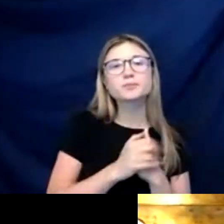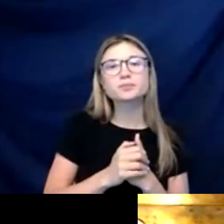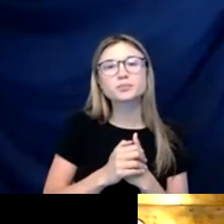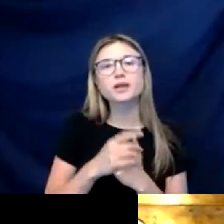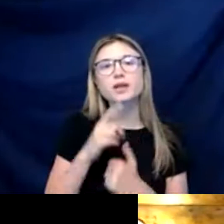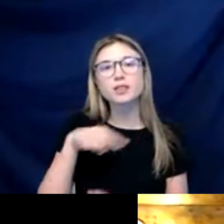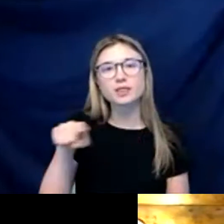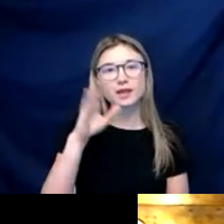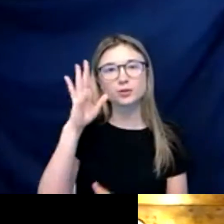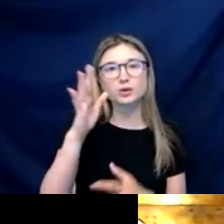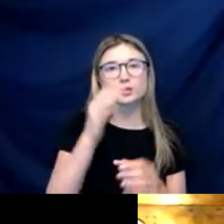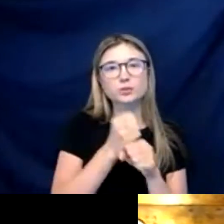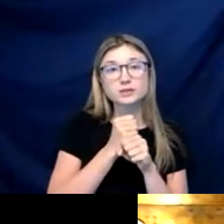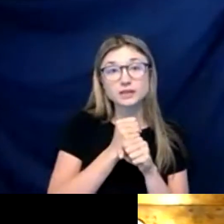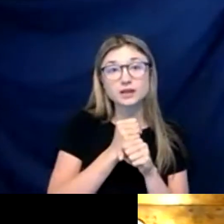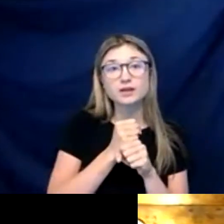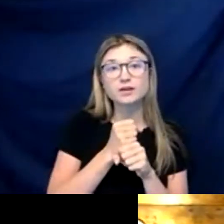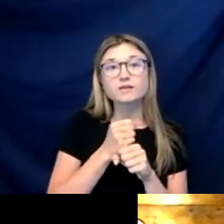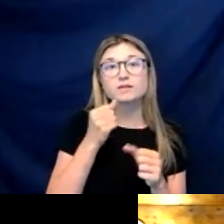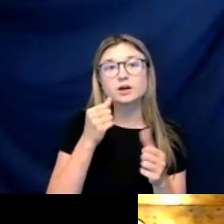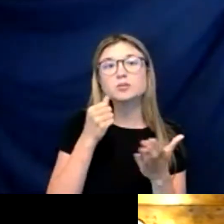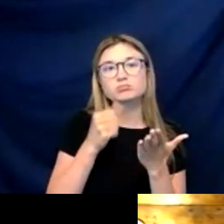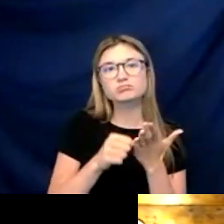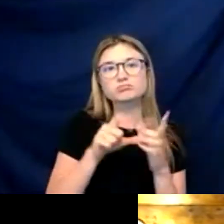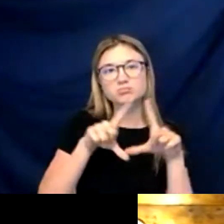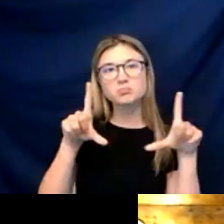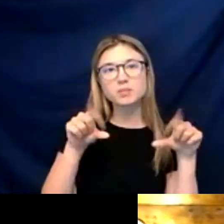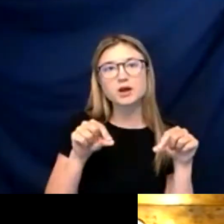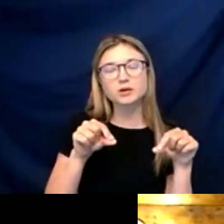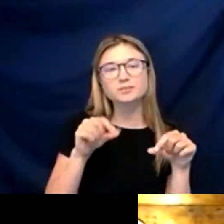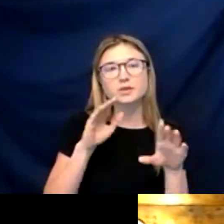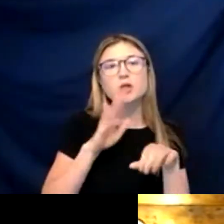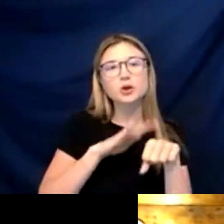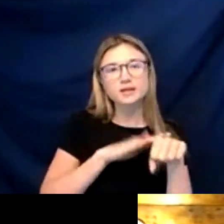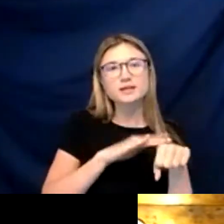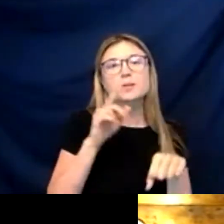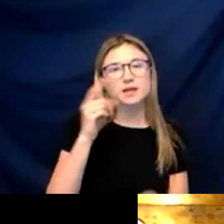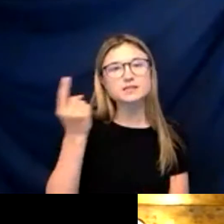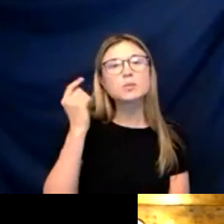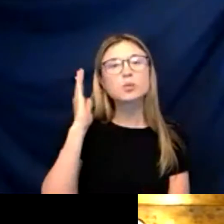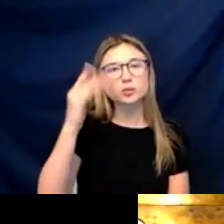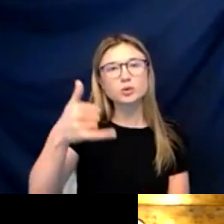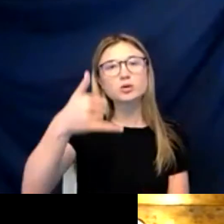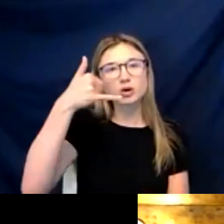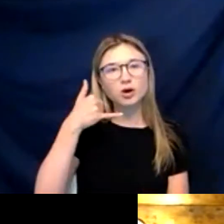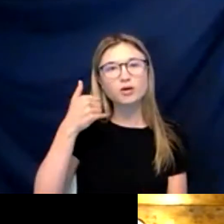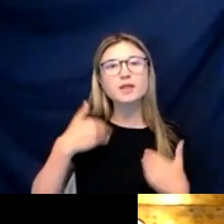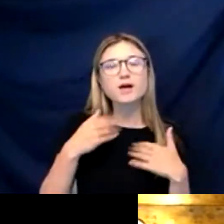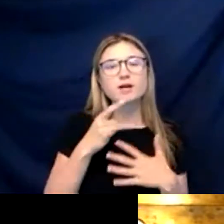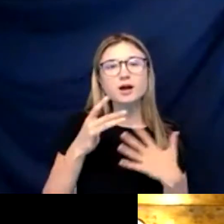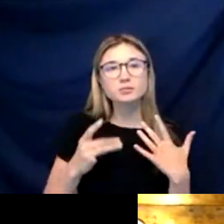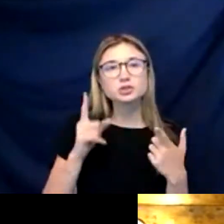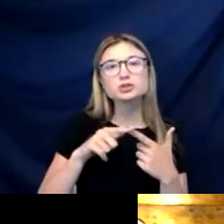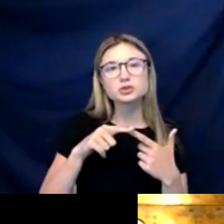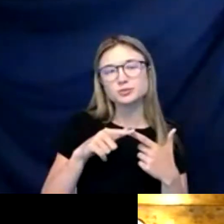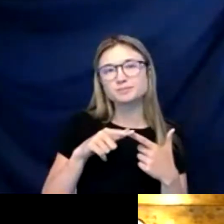receive a postcard alerting them that someone will be calling. There will be an option for them to opt out if